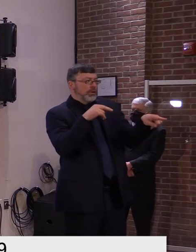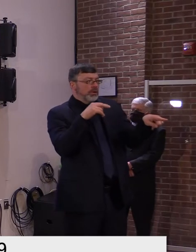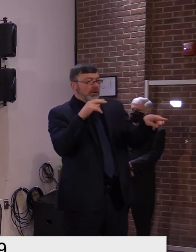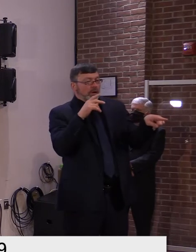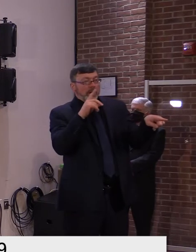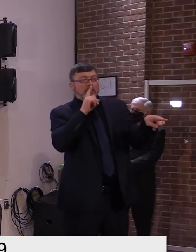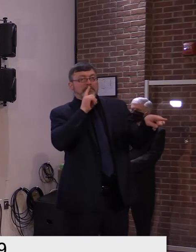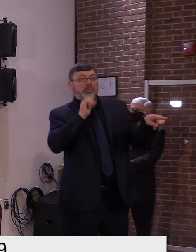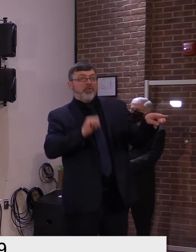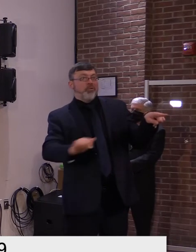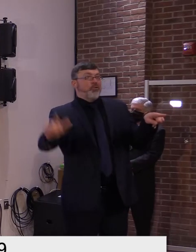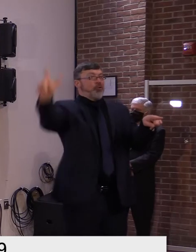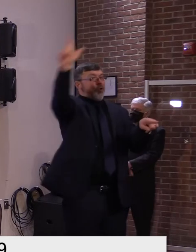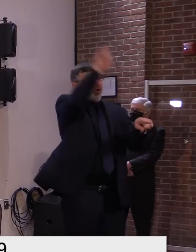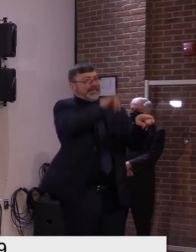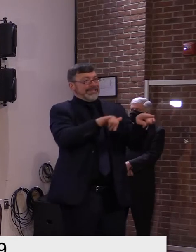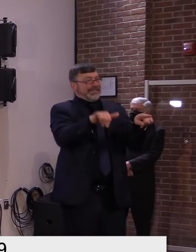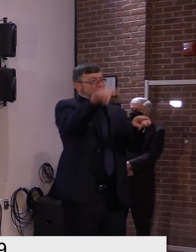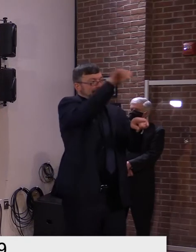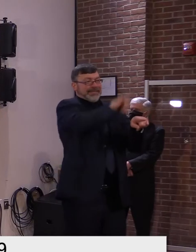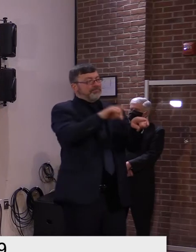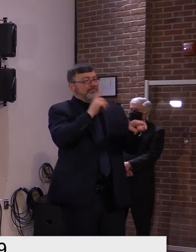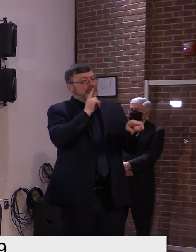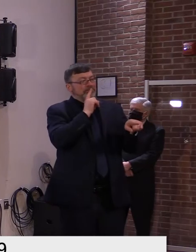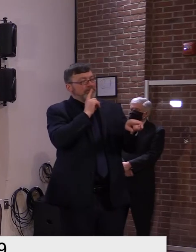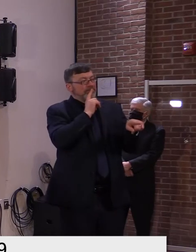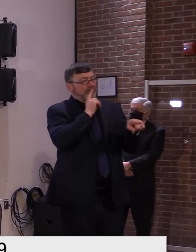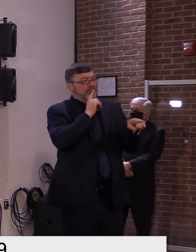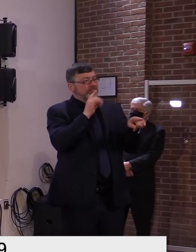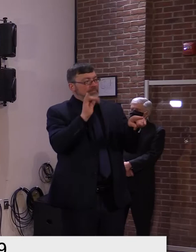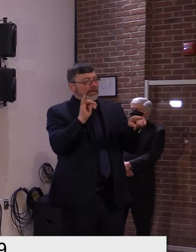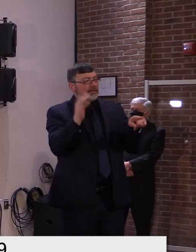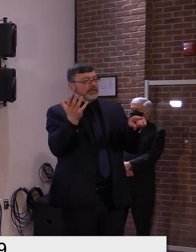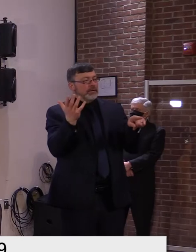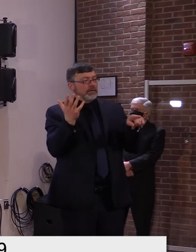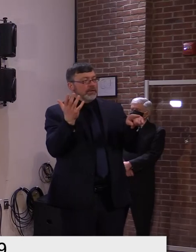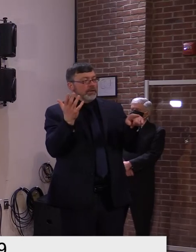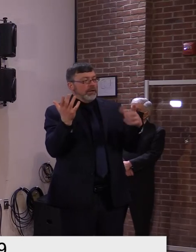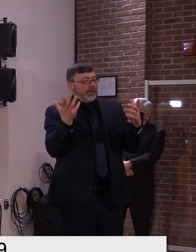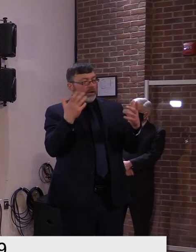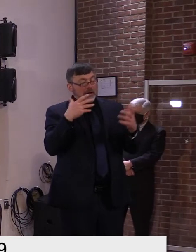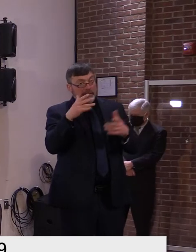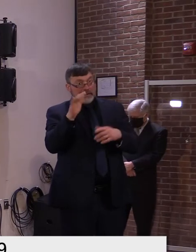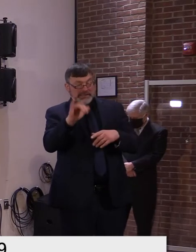believe, in Bennington as well, which is a concern for us. Dr. Levine.